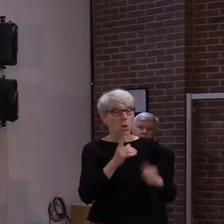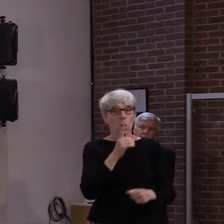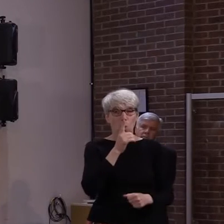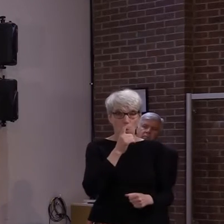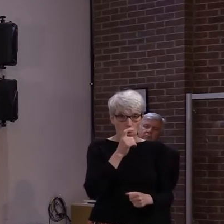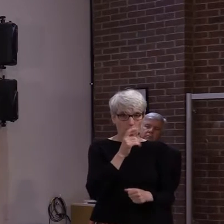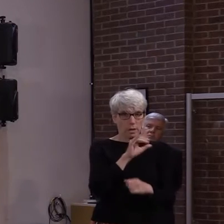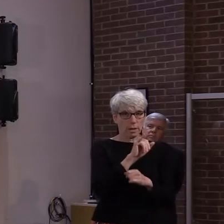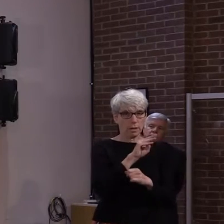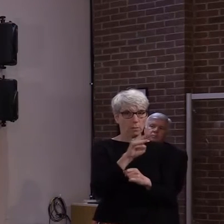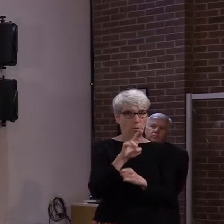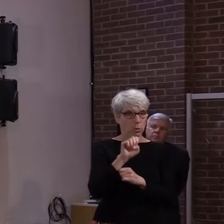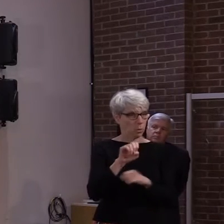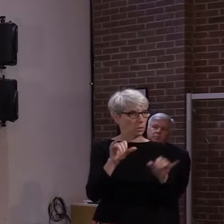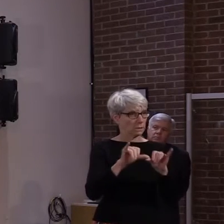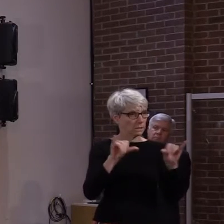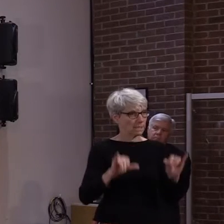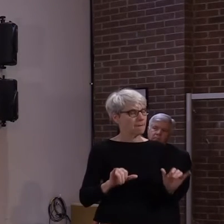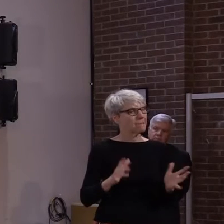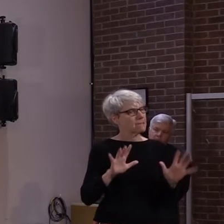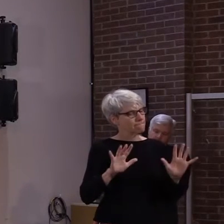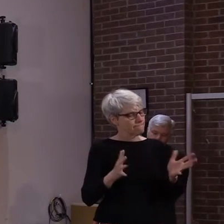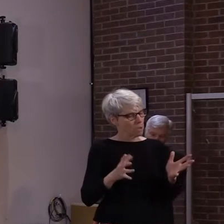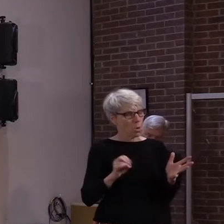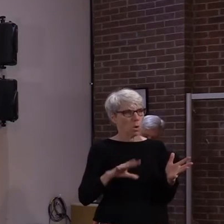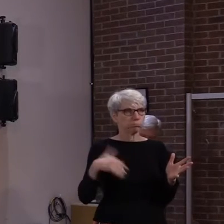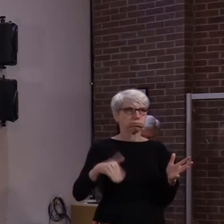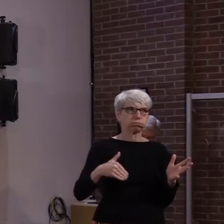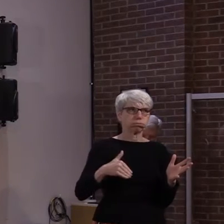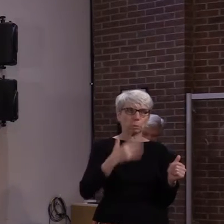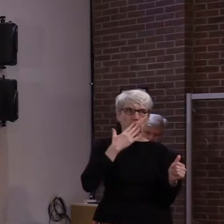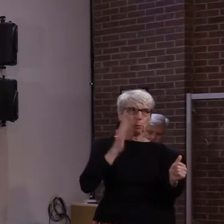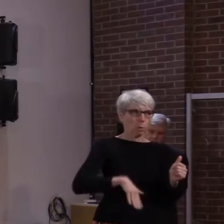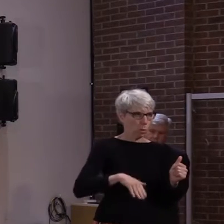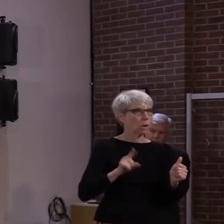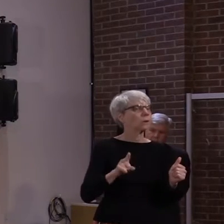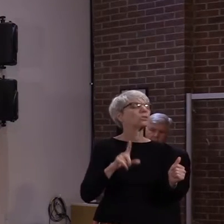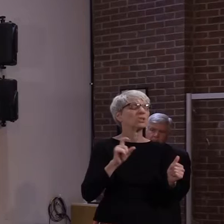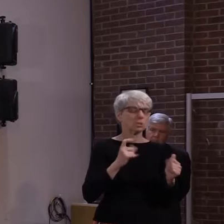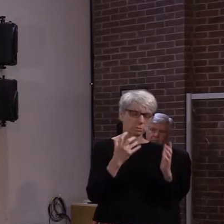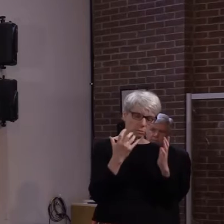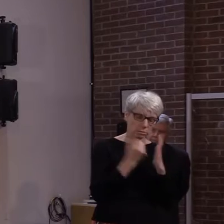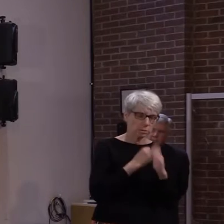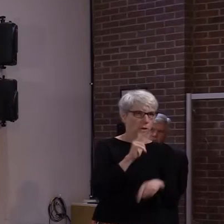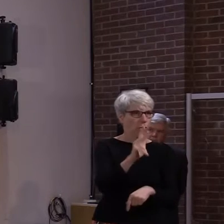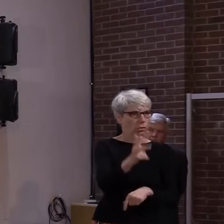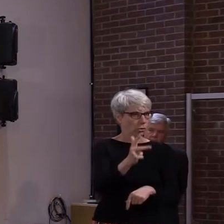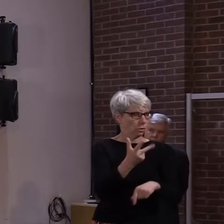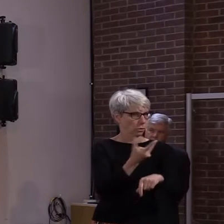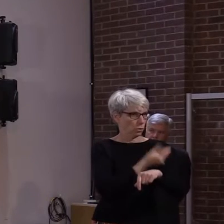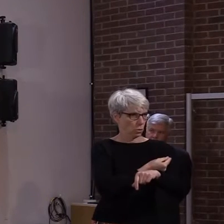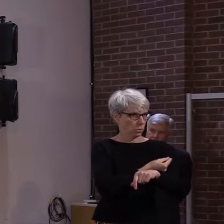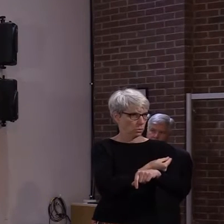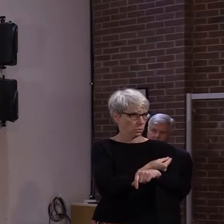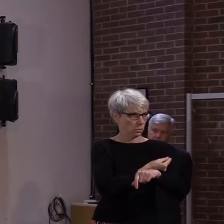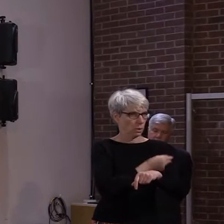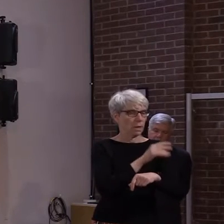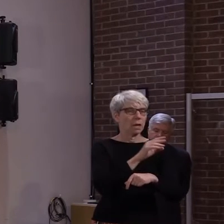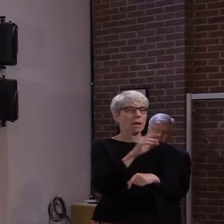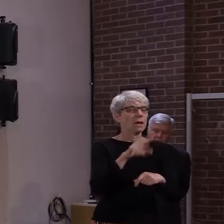whose immune systems are moderately to severely compromised receive an additional dose of messenger